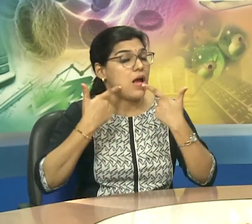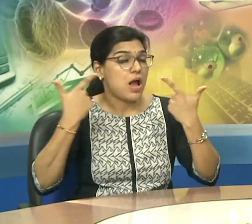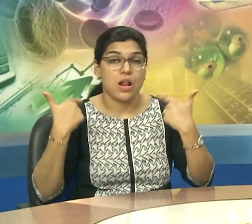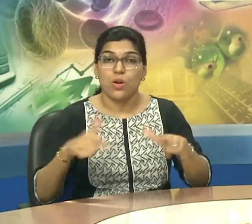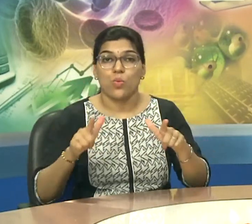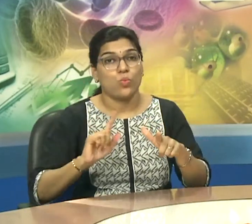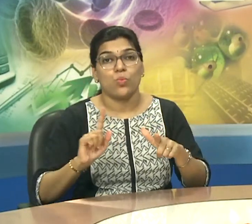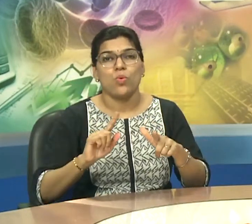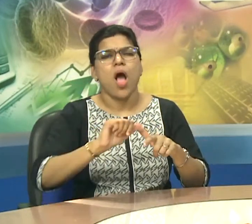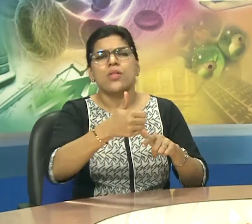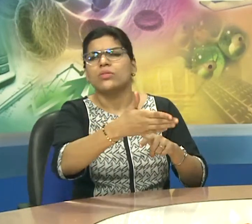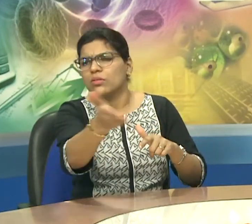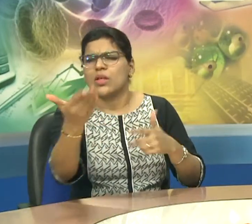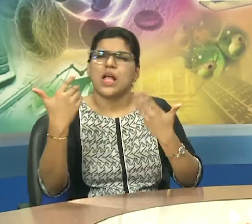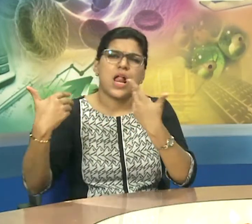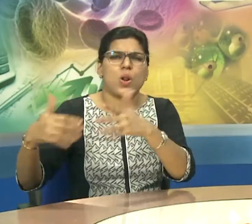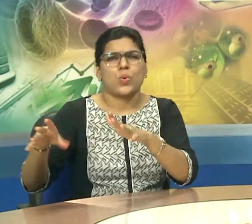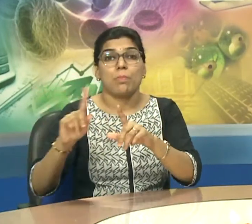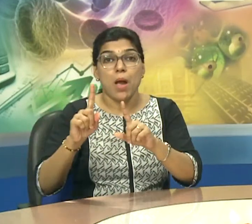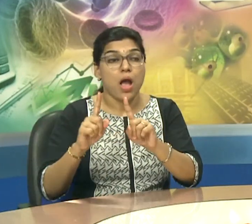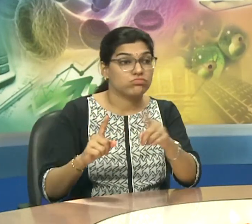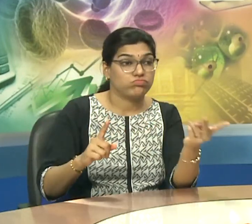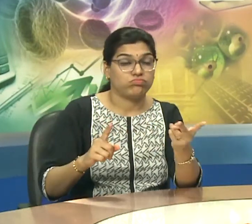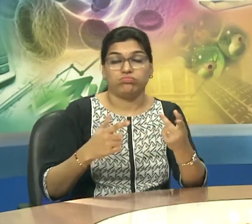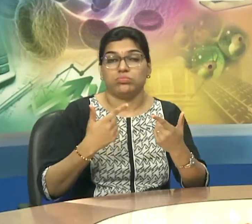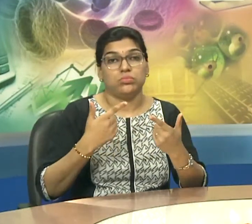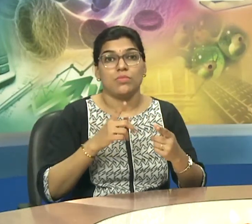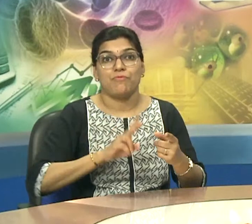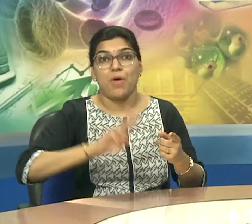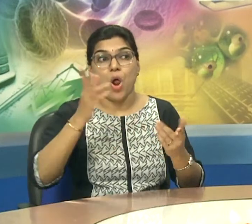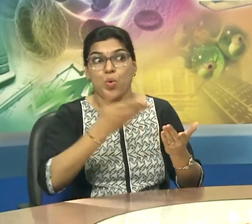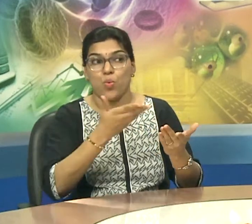the legal act.